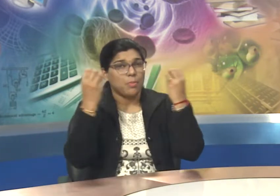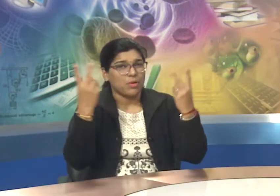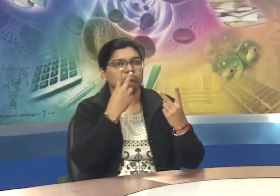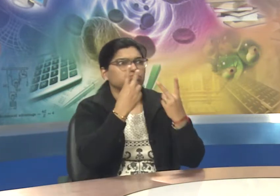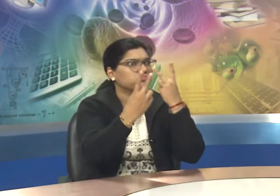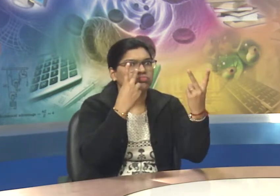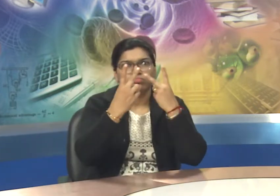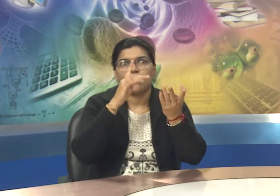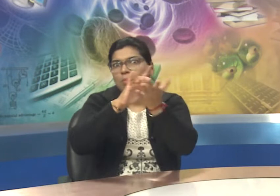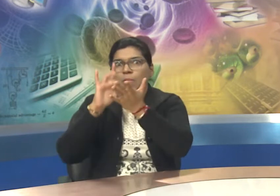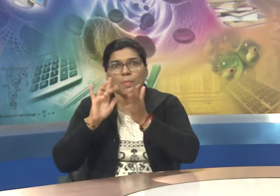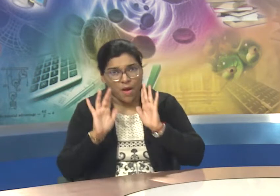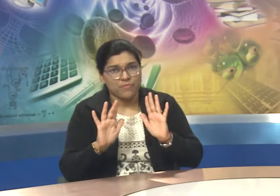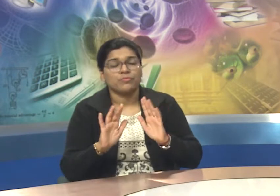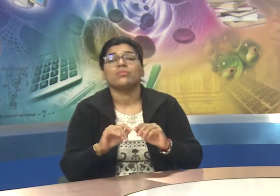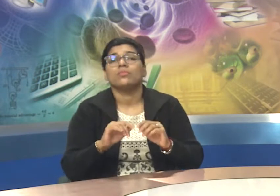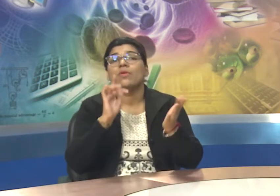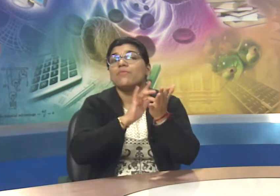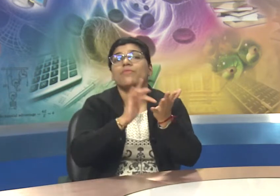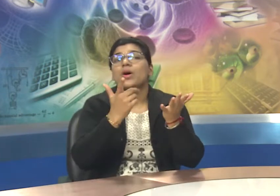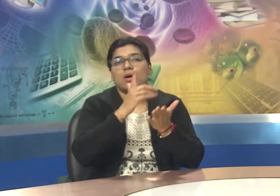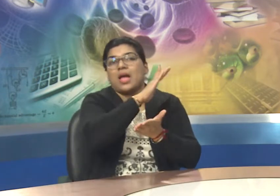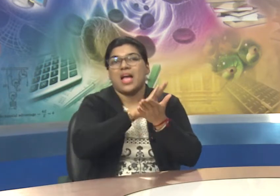The banyan tree seems to be